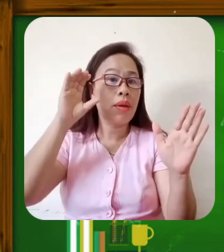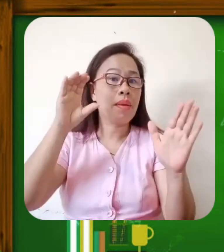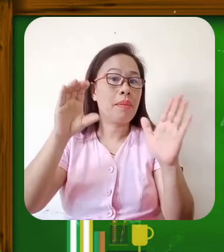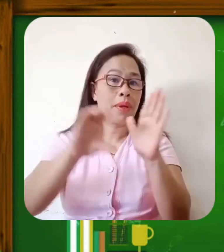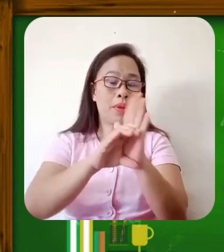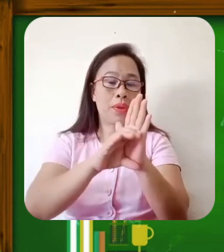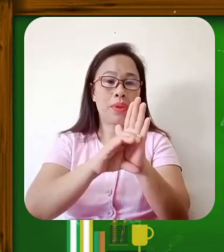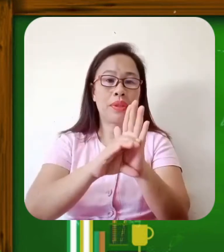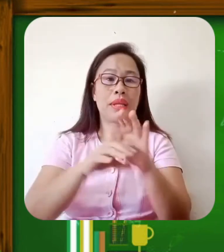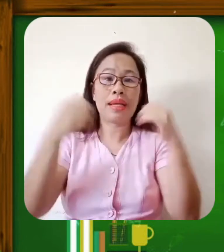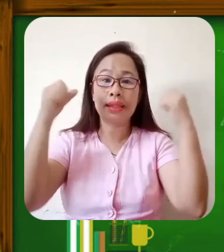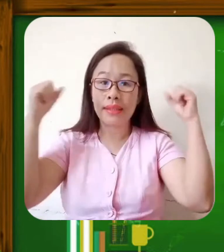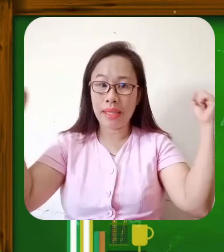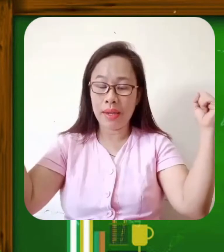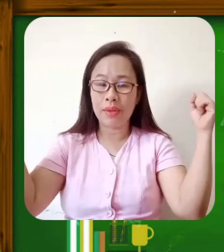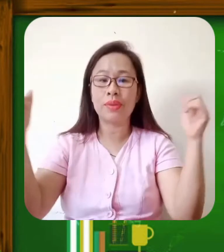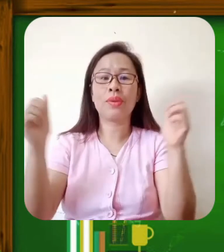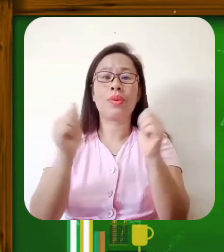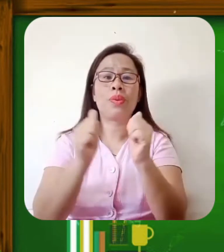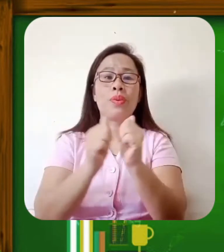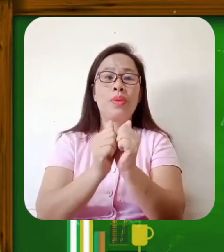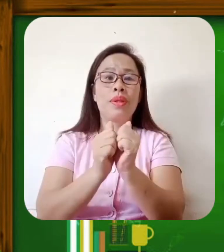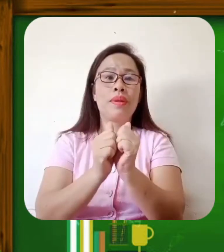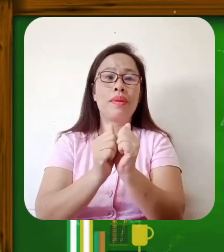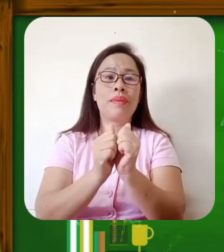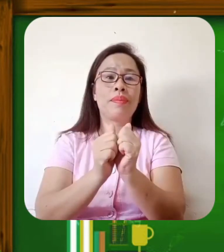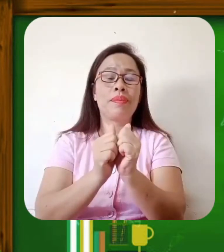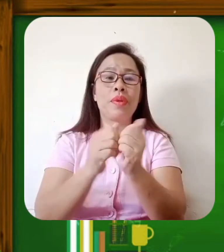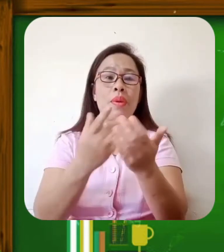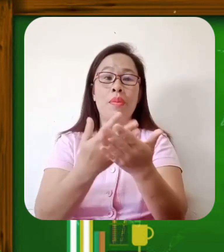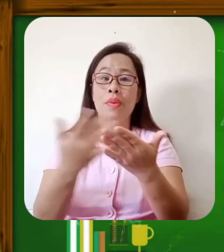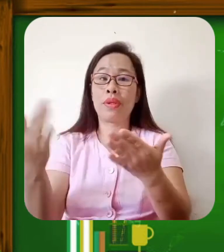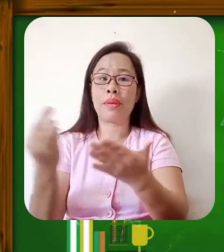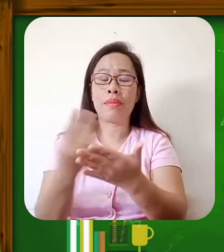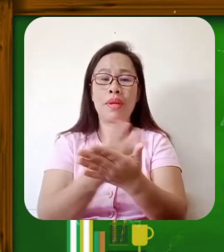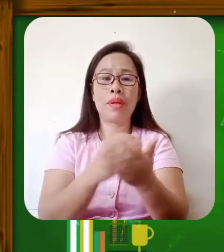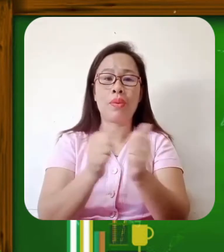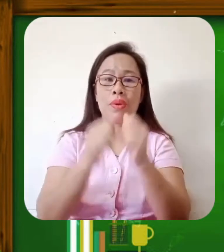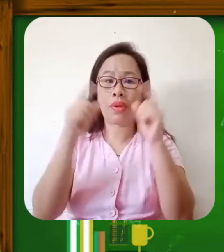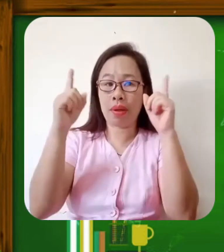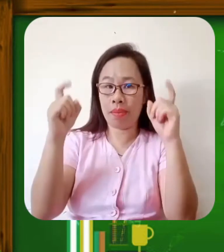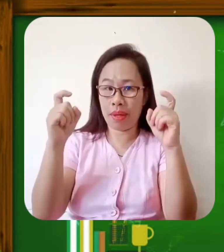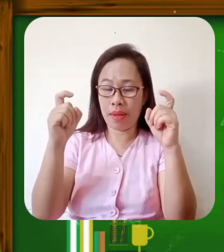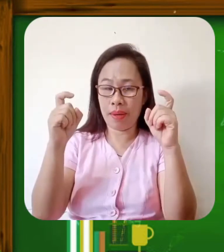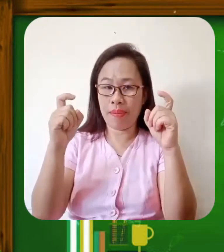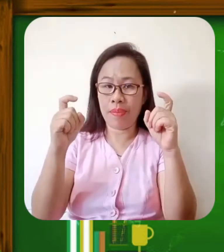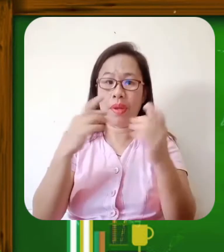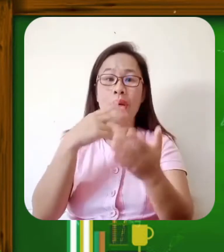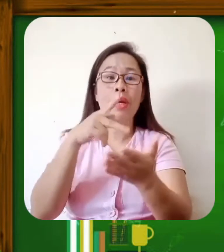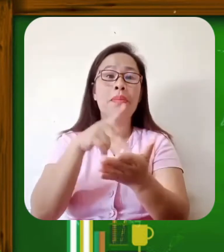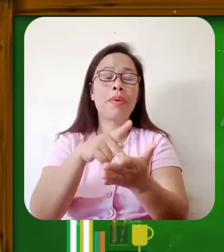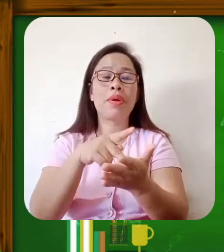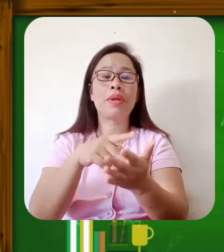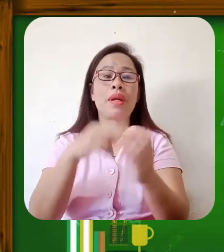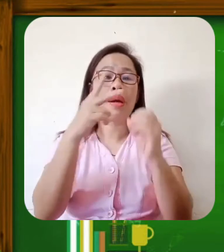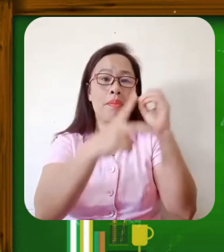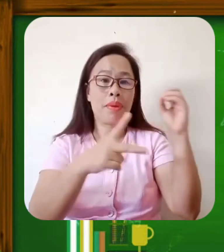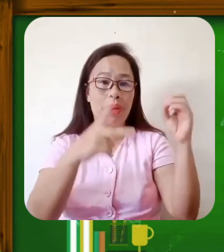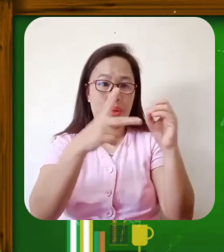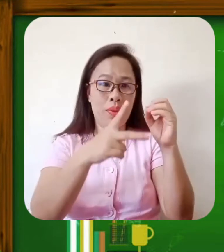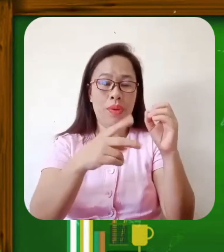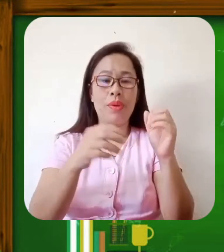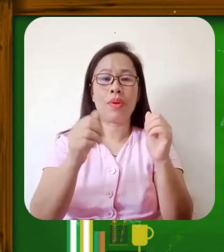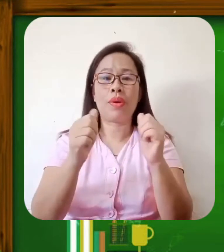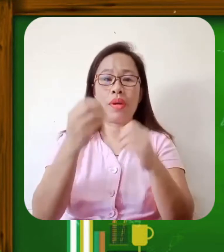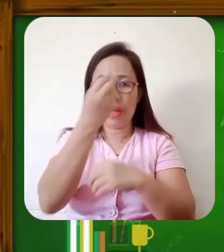sound for a compelling multimedia experience. With your phone camera, You can record a video as you orally